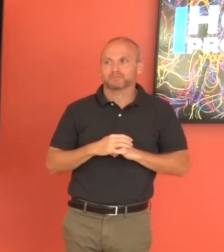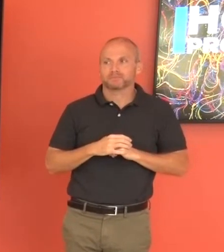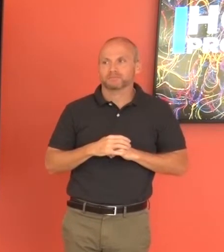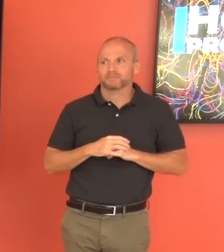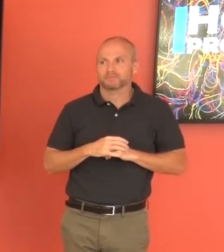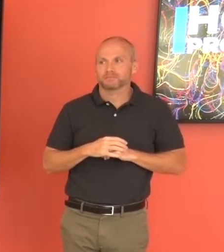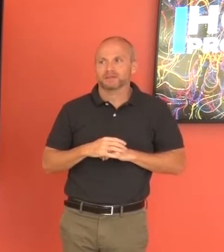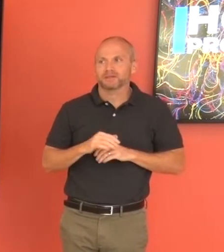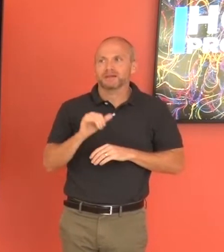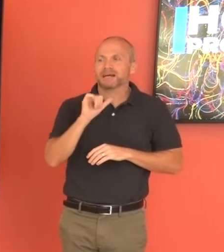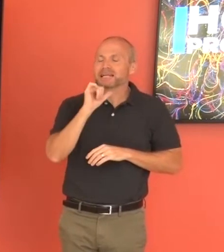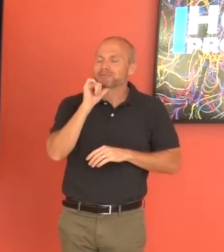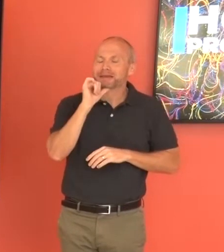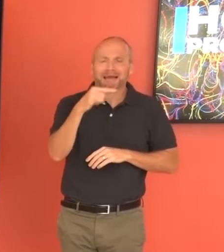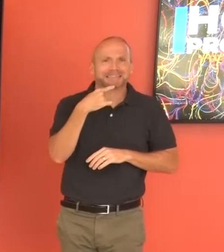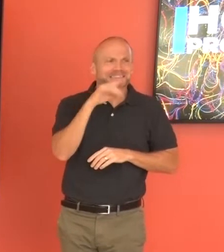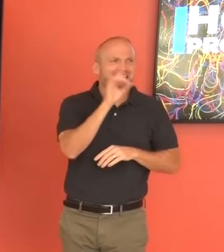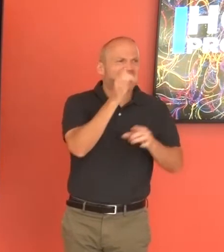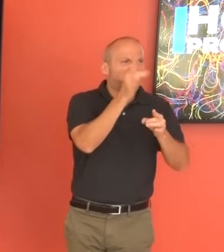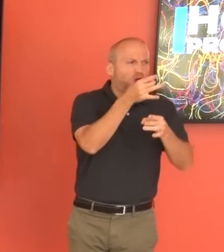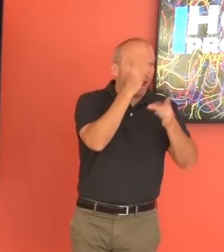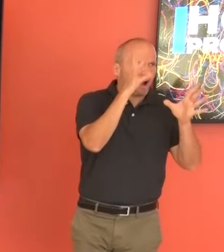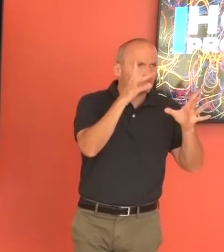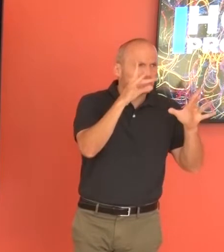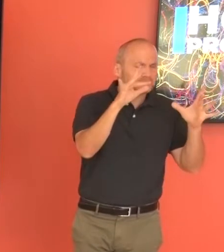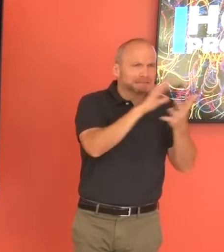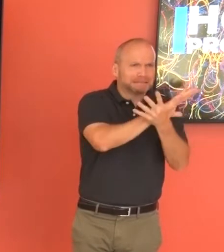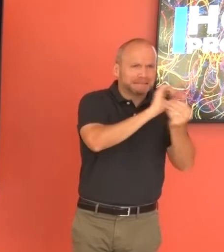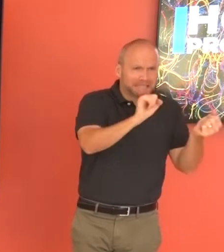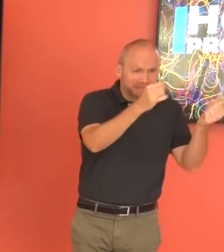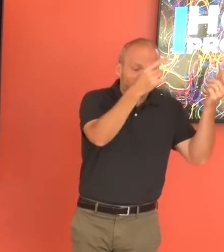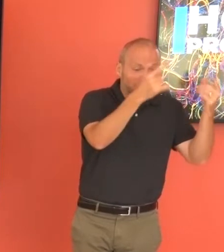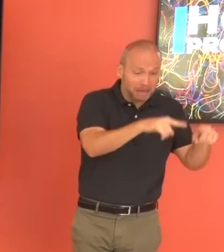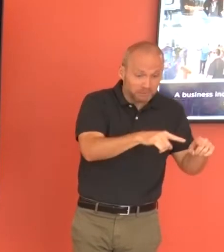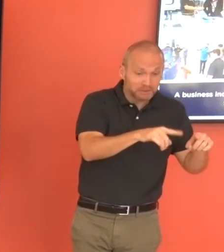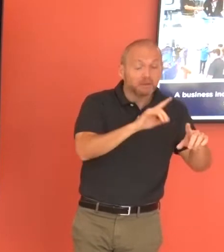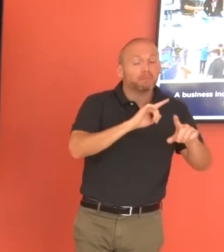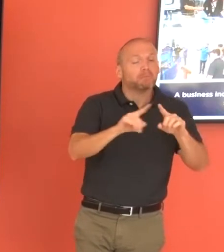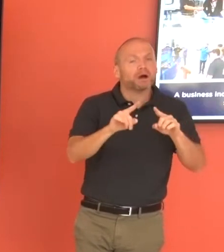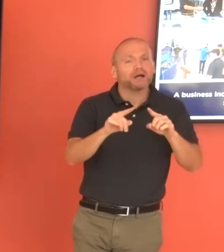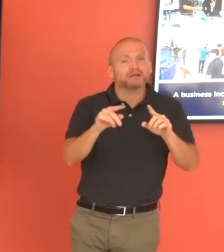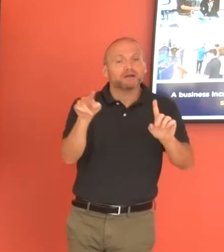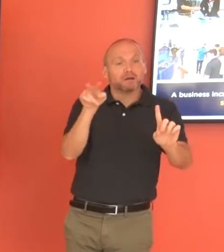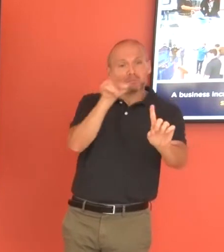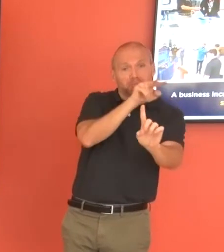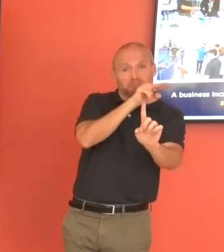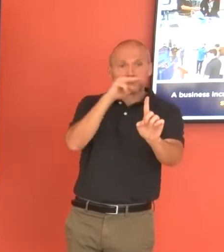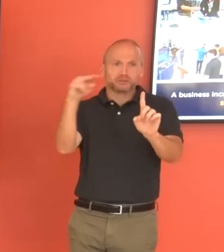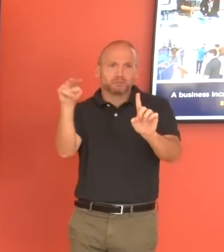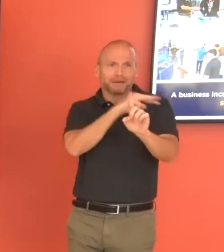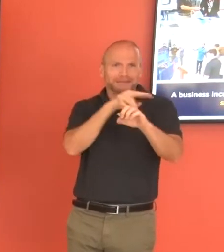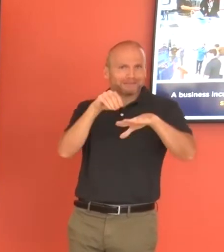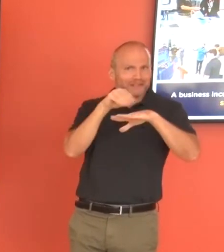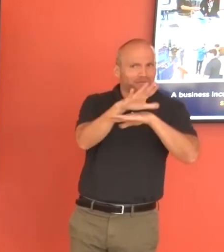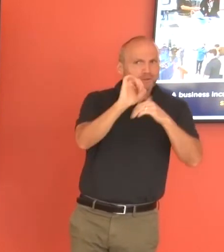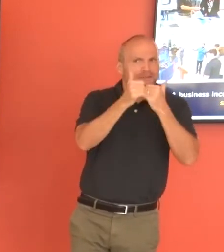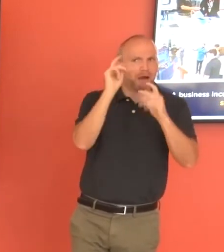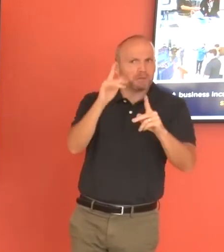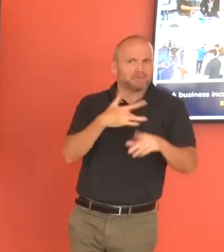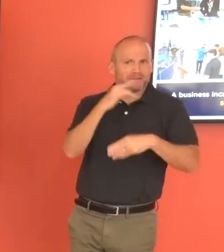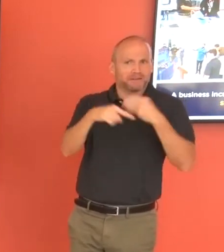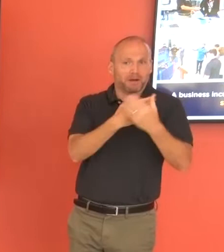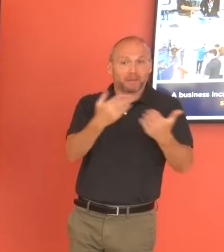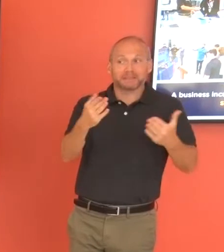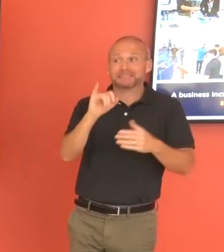gonna equate that disaster, but disaster is in the eyes of the beholder. So when something happens here as far